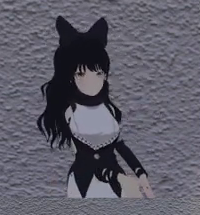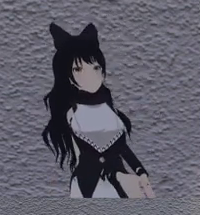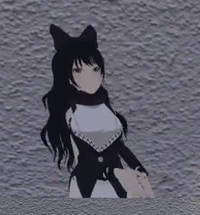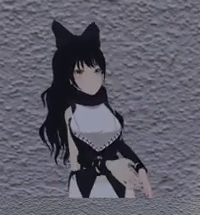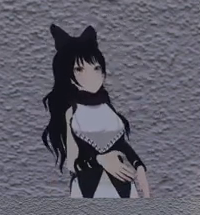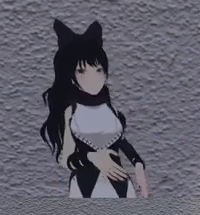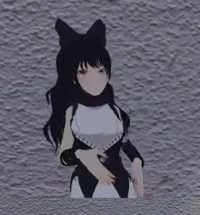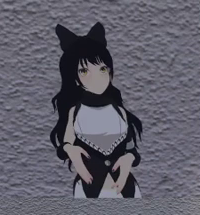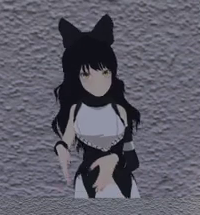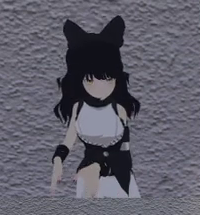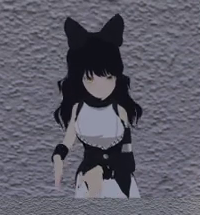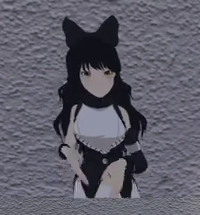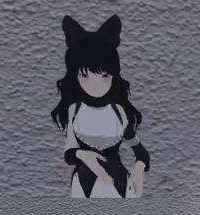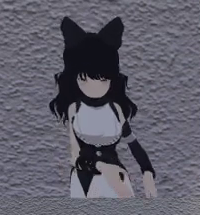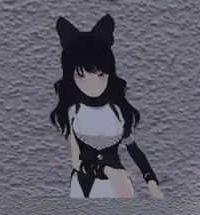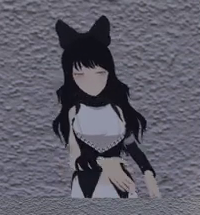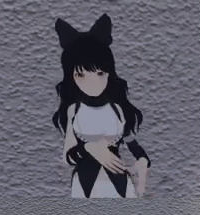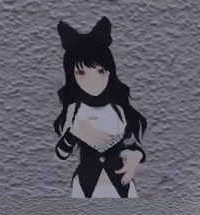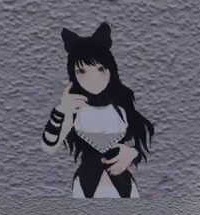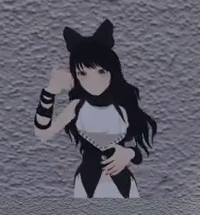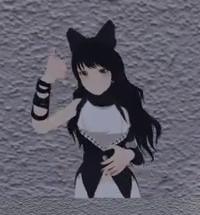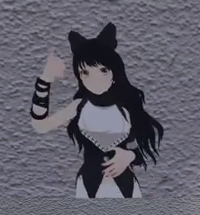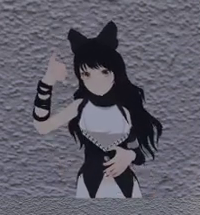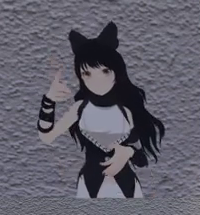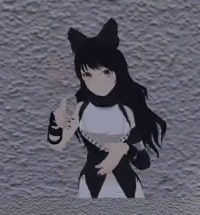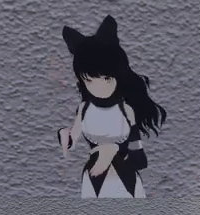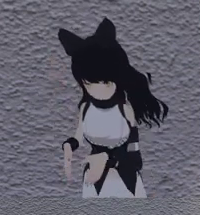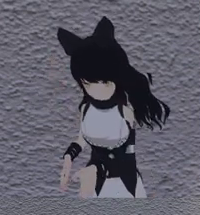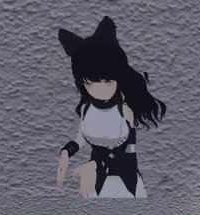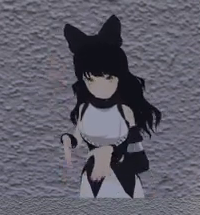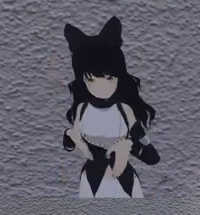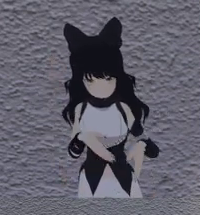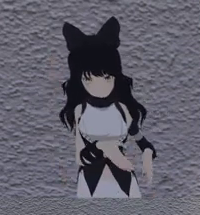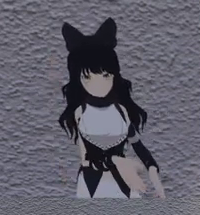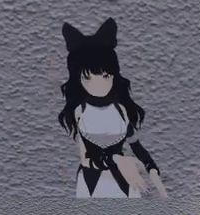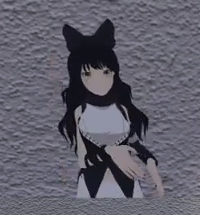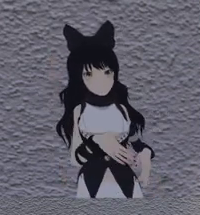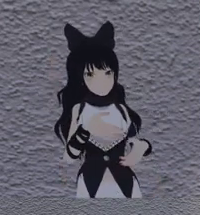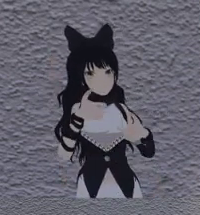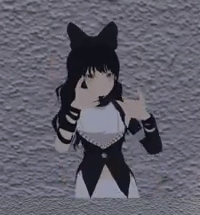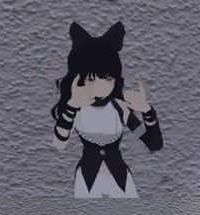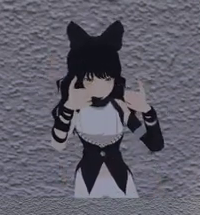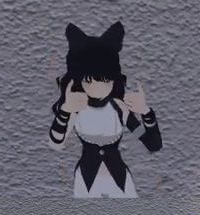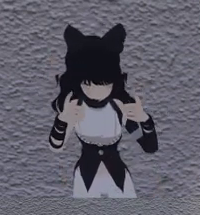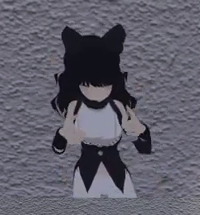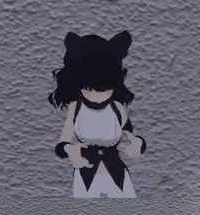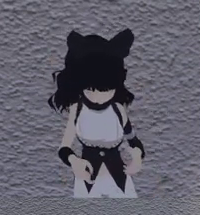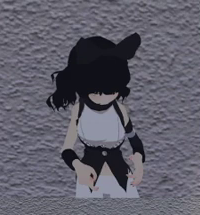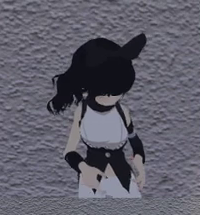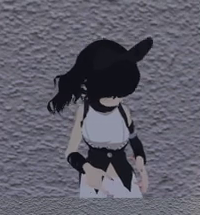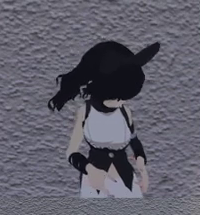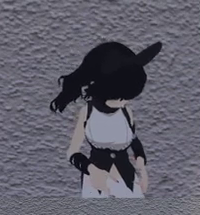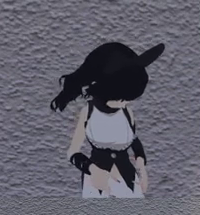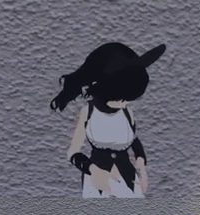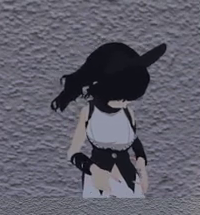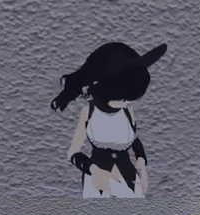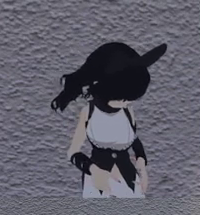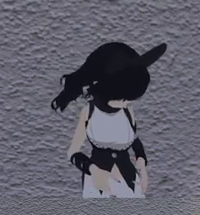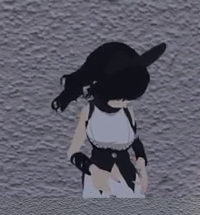Pants. Showing the legs of the pants. Pants. Good. Pants.